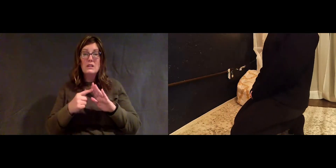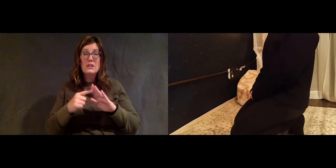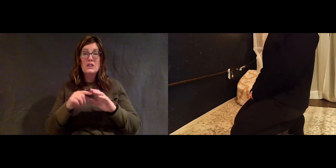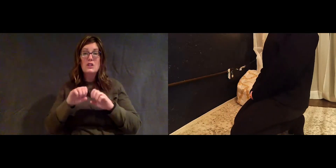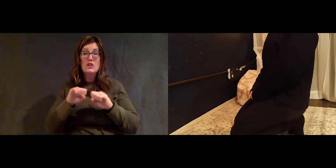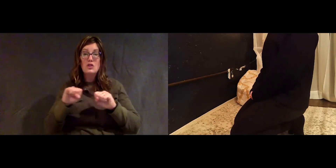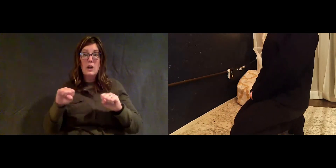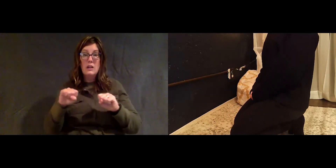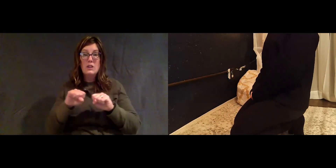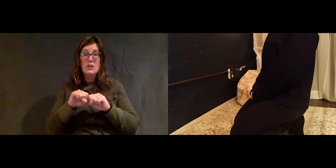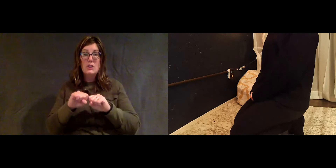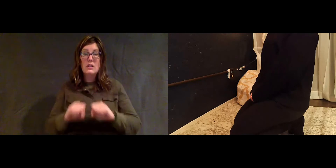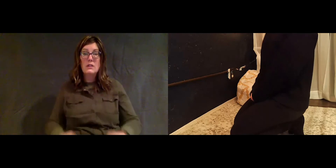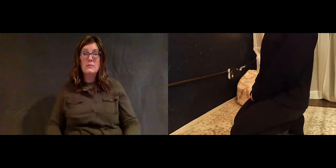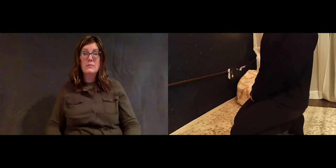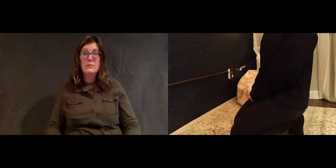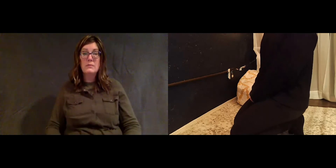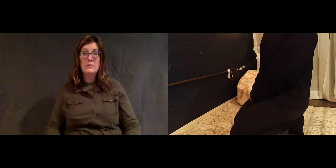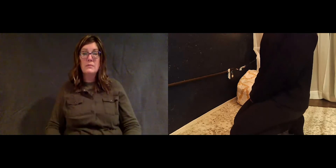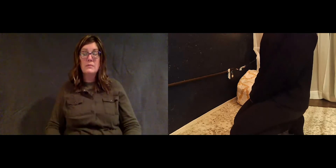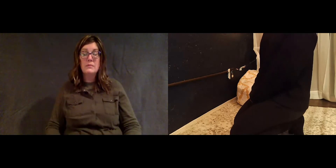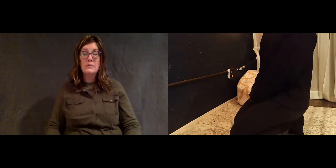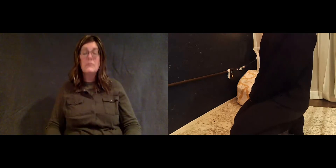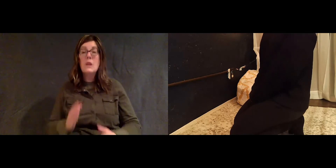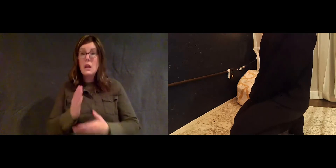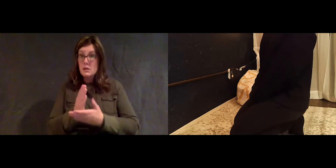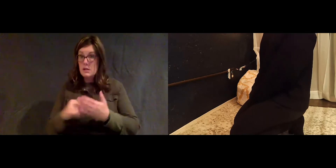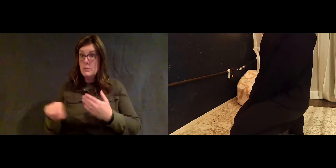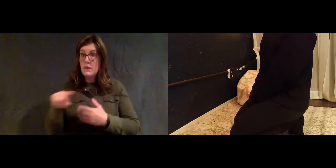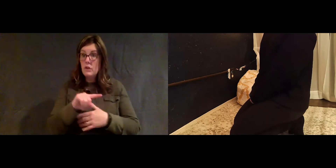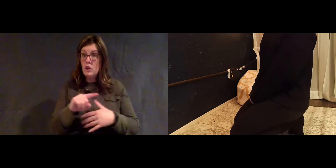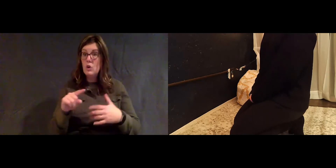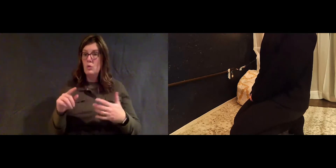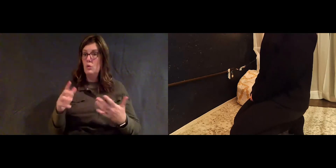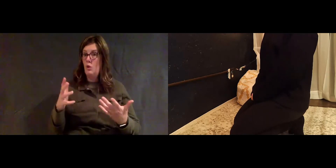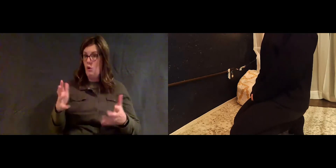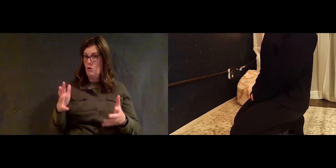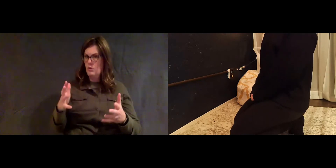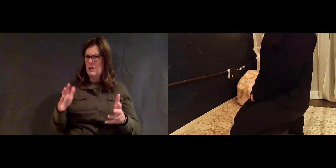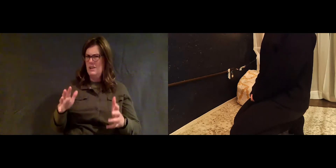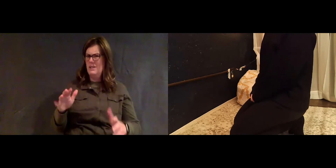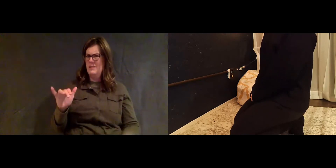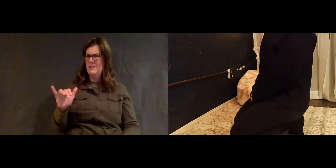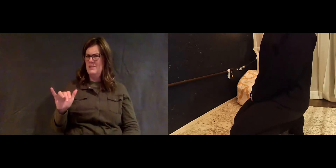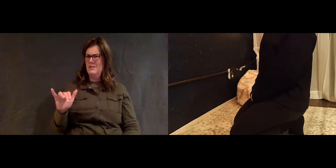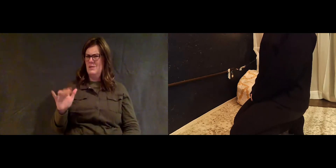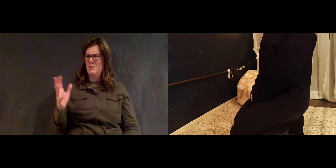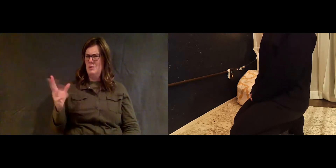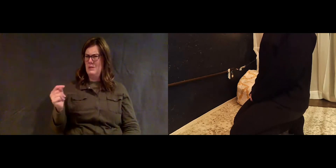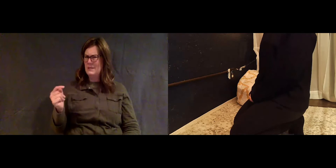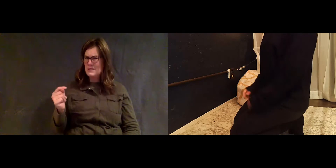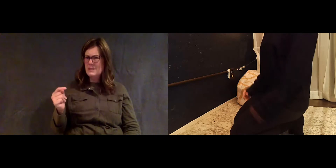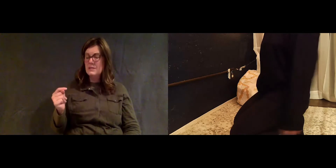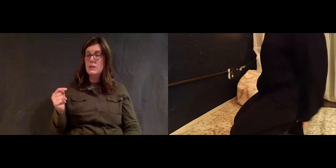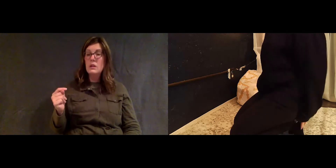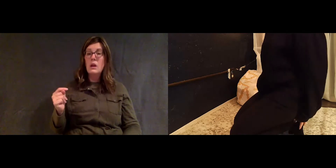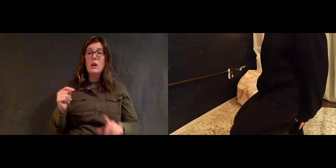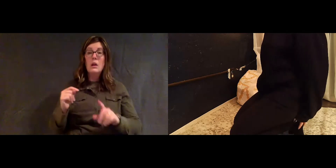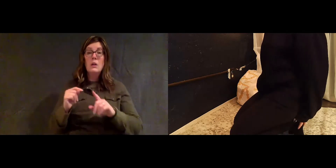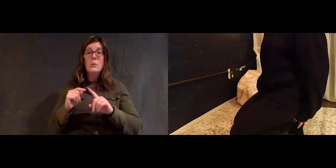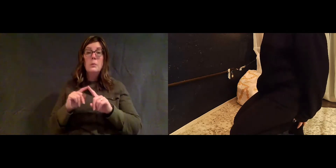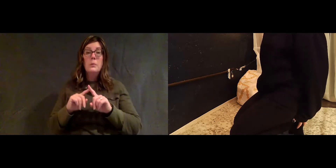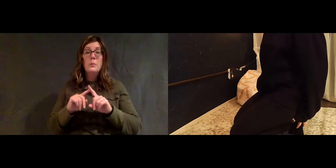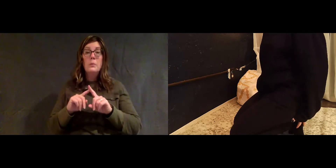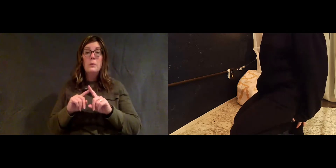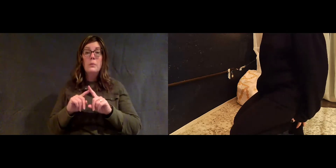back on my heels. Some of you might already be like, what the heck? You might feel like your